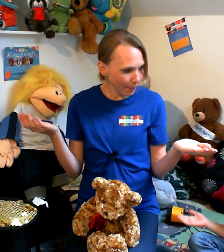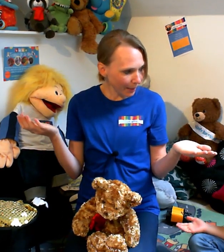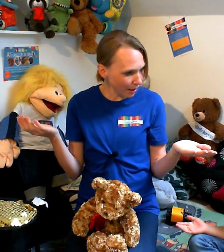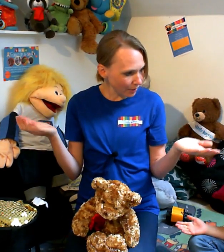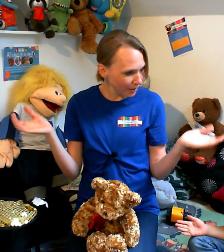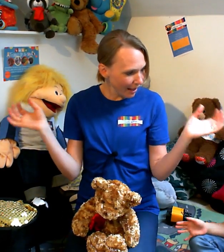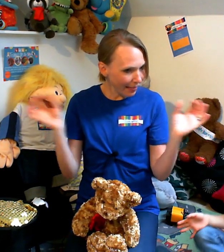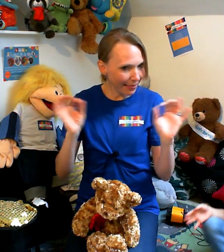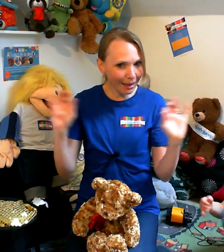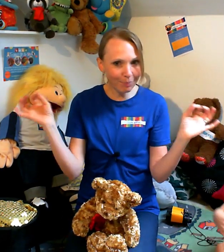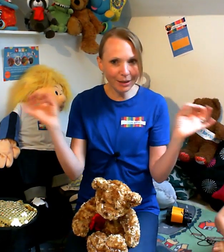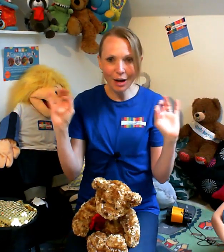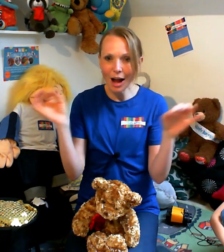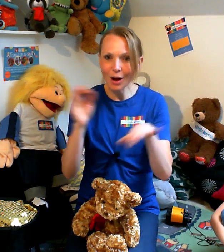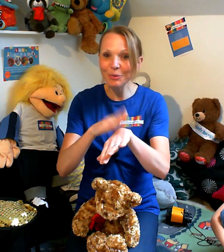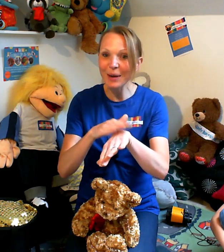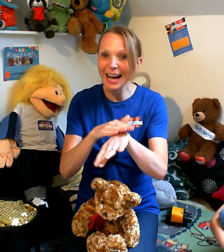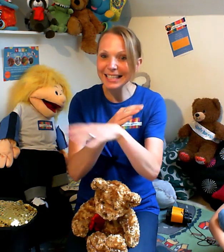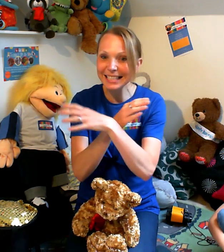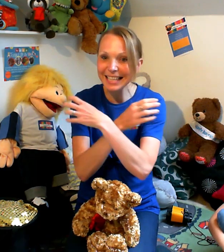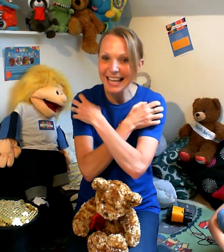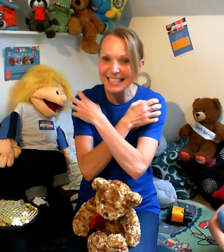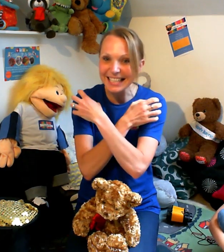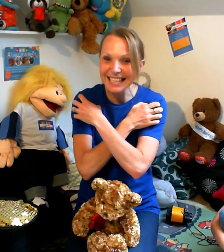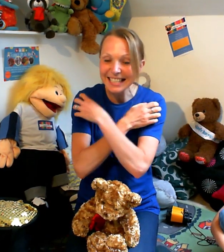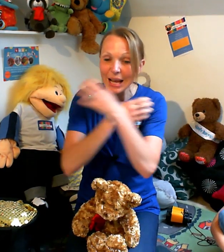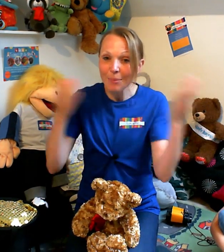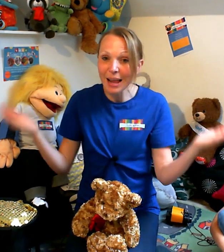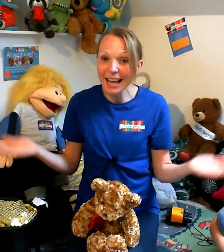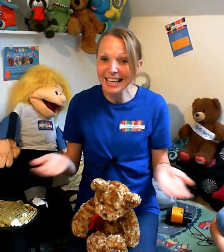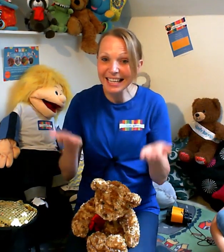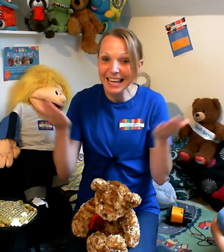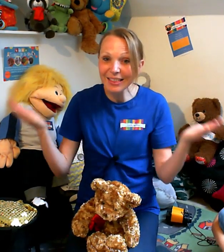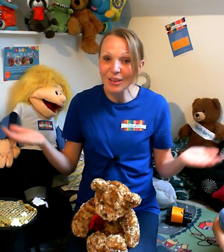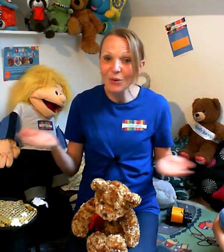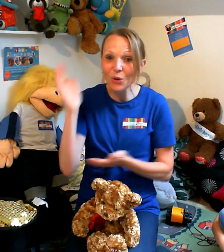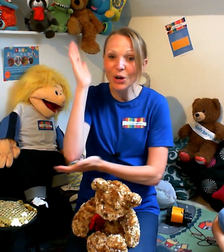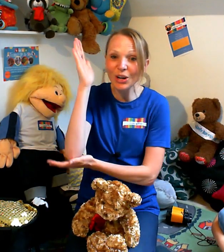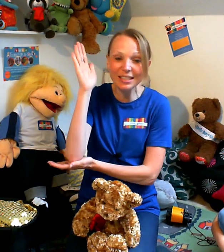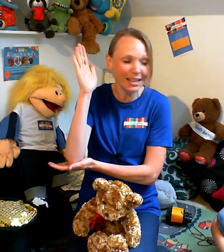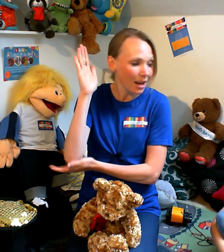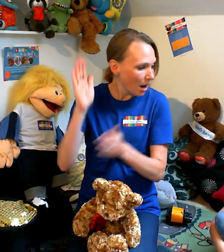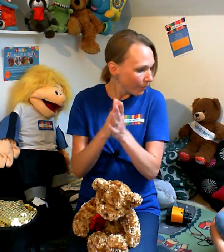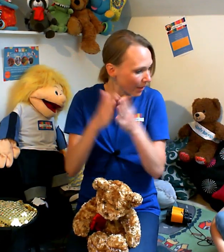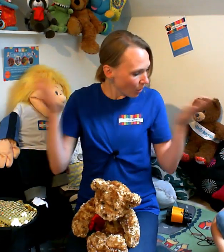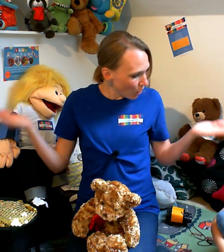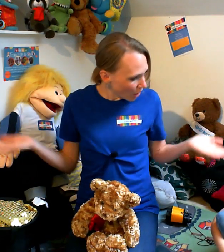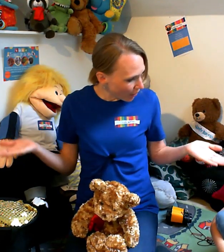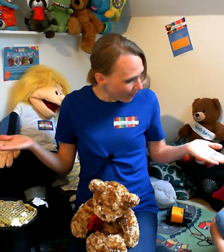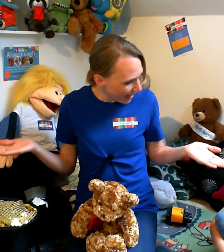know. There'll be no bad teddies playing in the wood. They've all gone away.